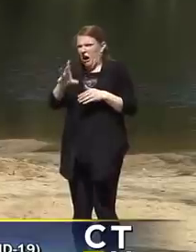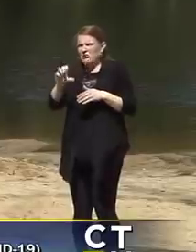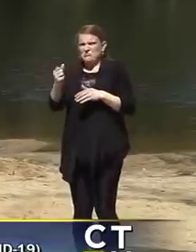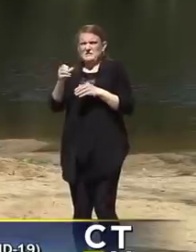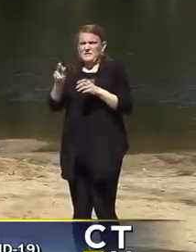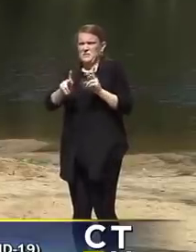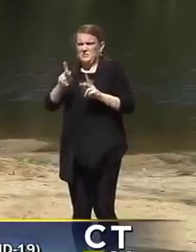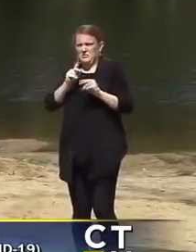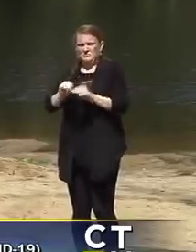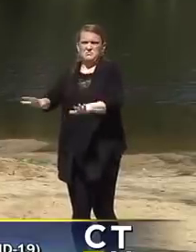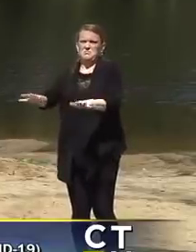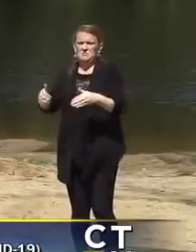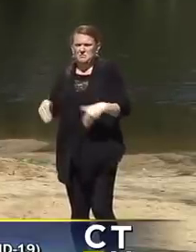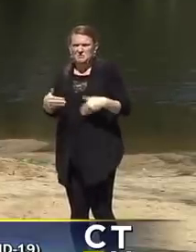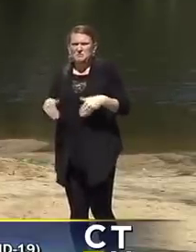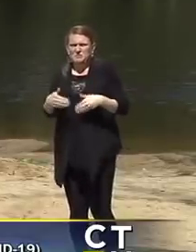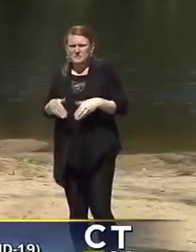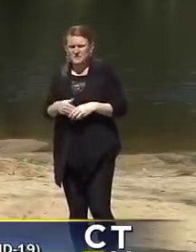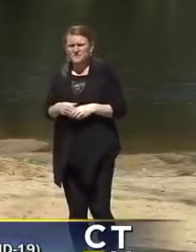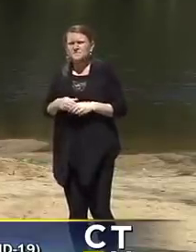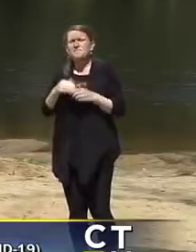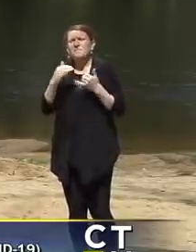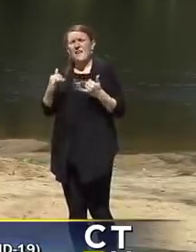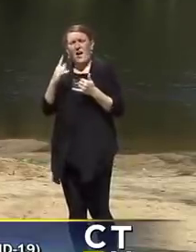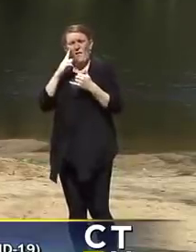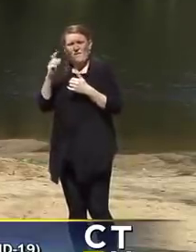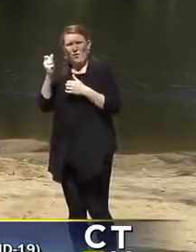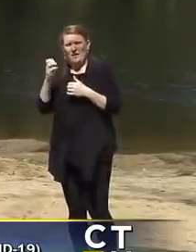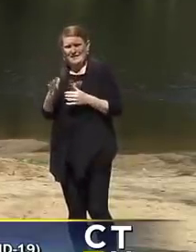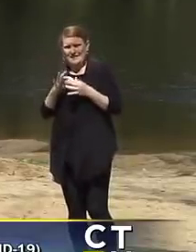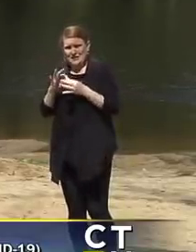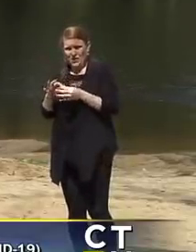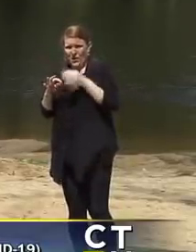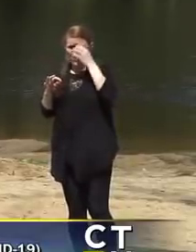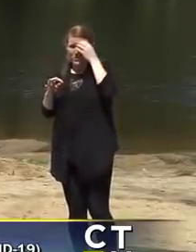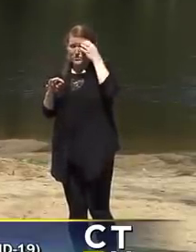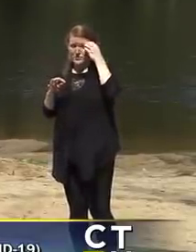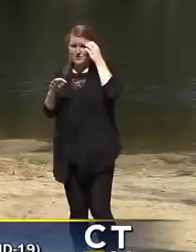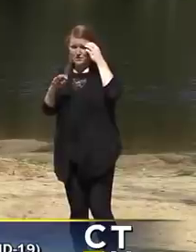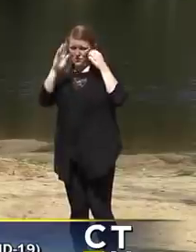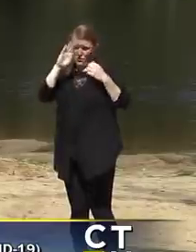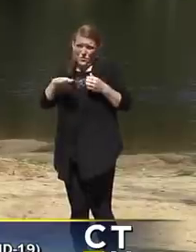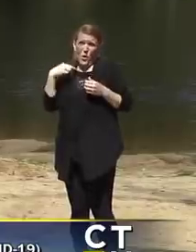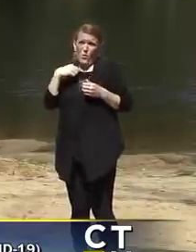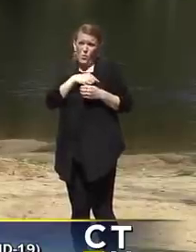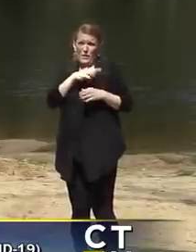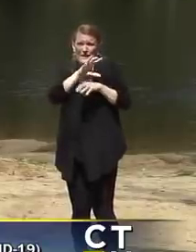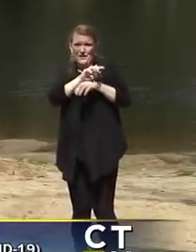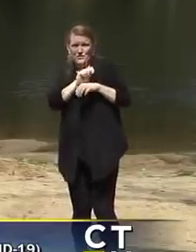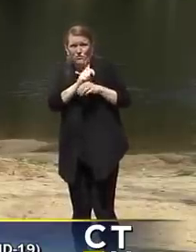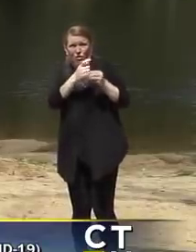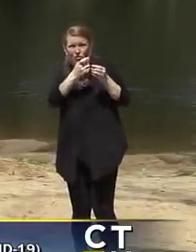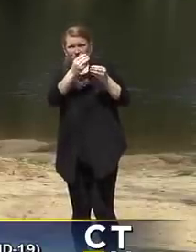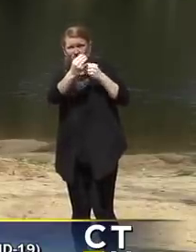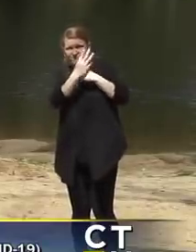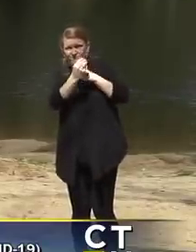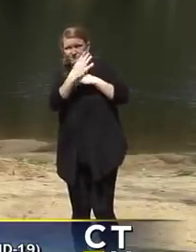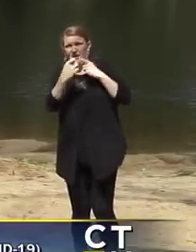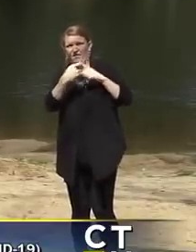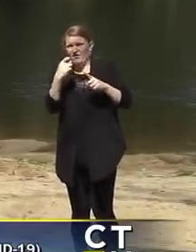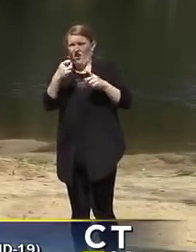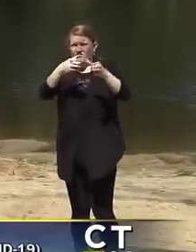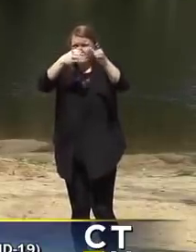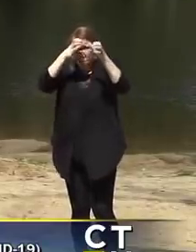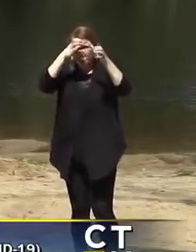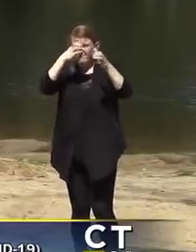by some of the really great healthcare pandemic experts in the country. And you heard what each and every one of them